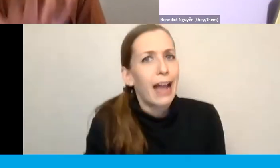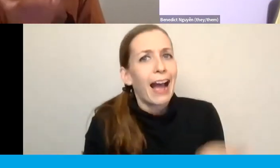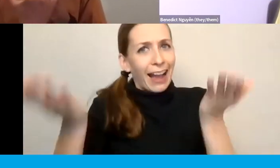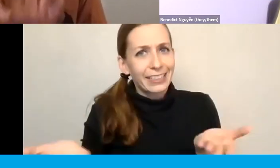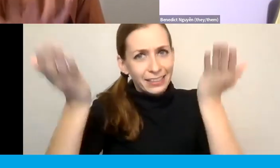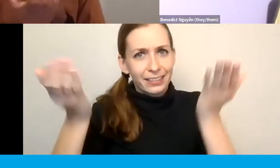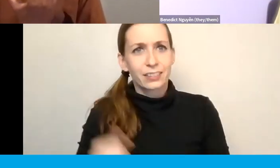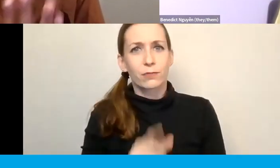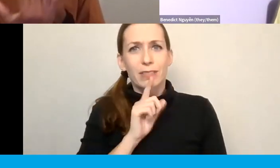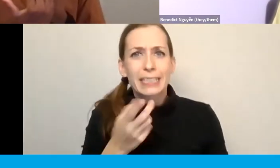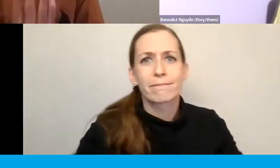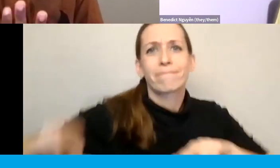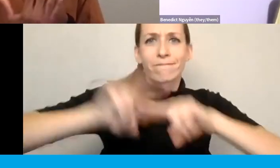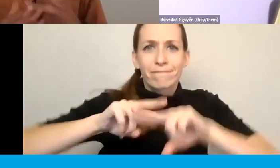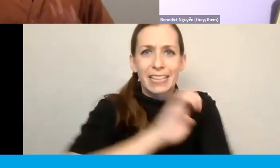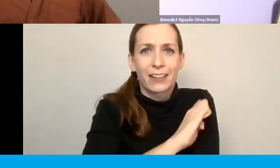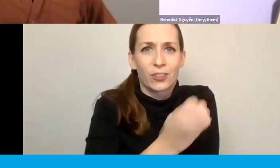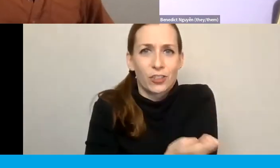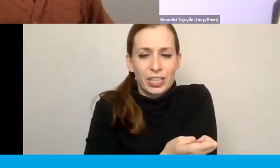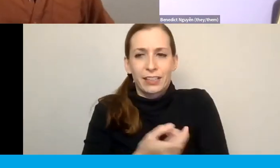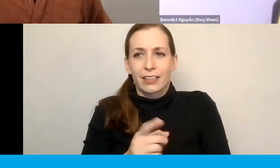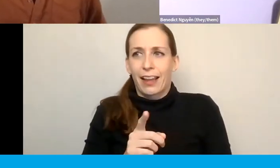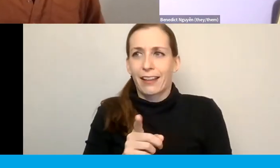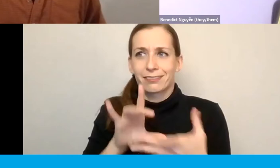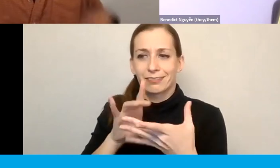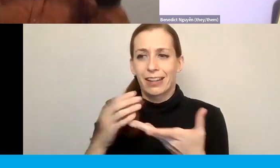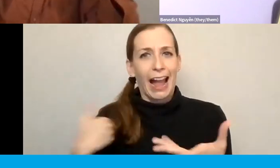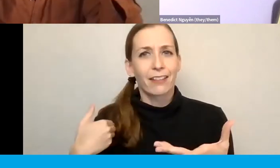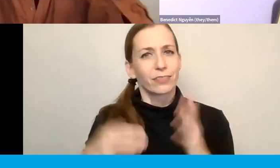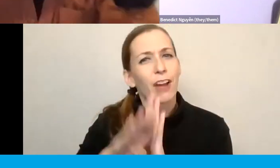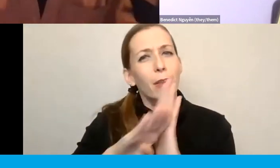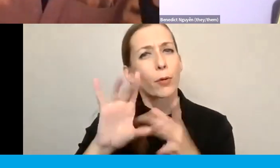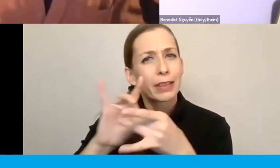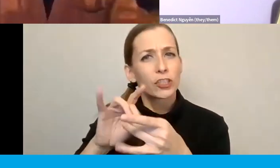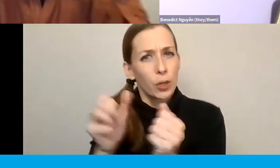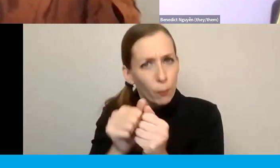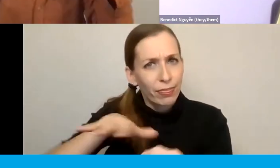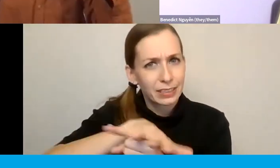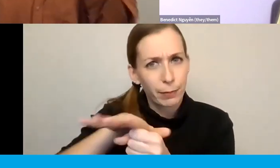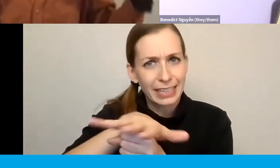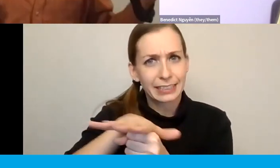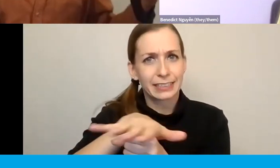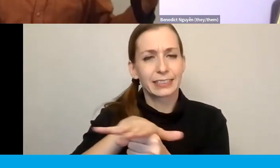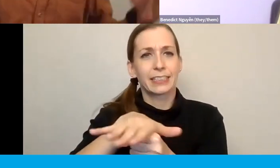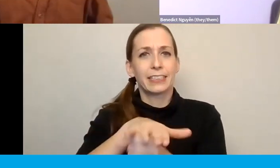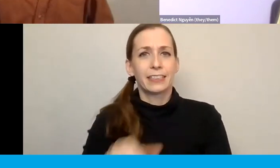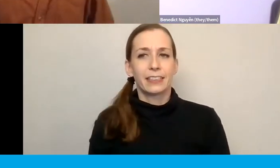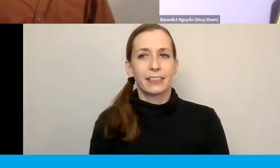at least was like in conversation with that space, right? Mm-hmm. Like, which I think was really informed by sort of like